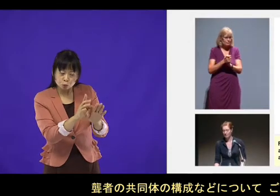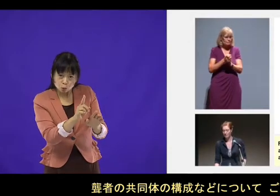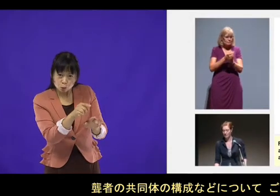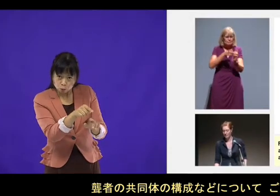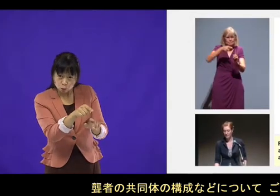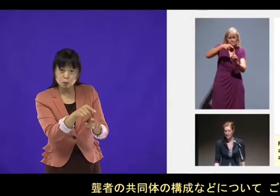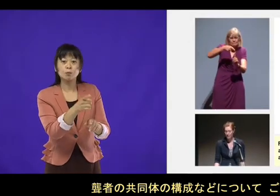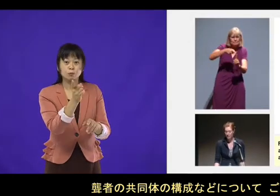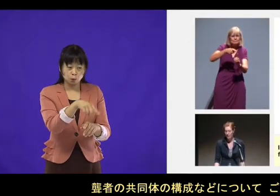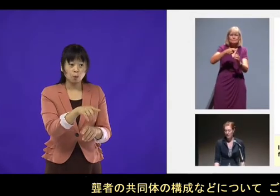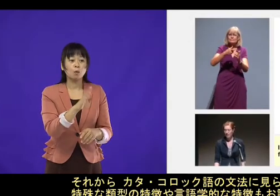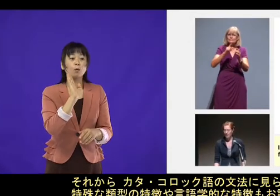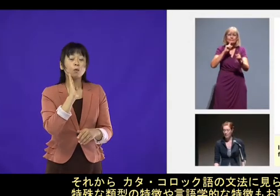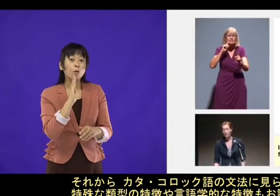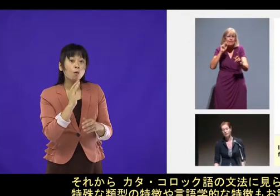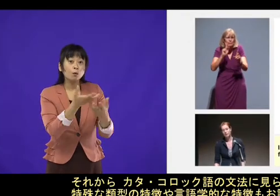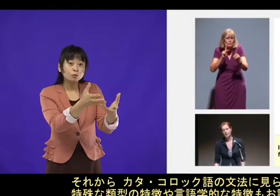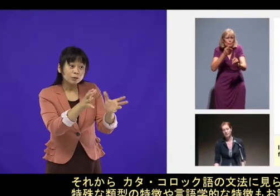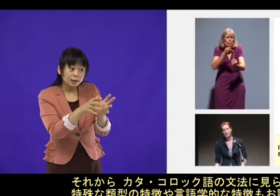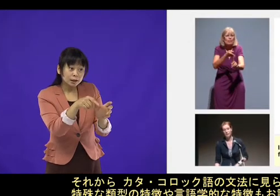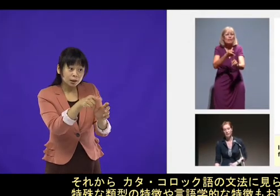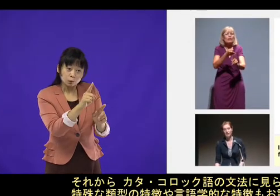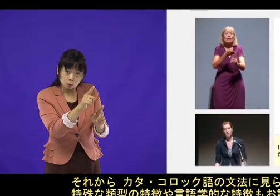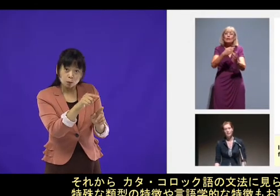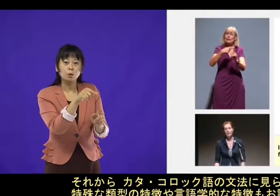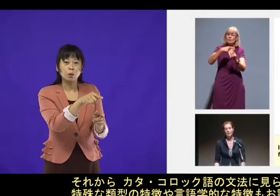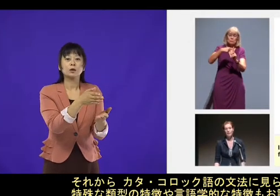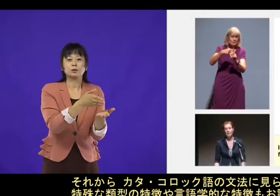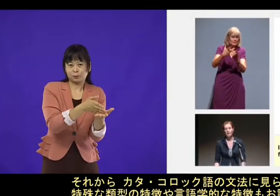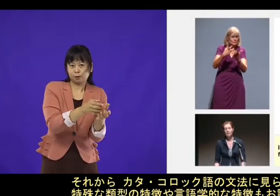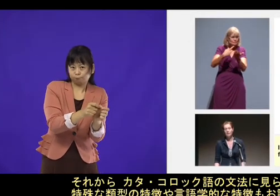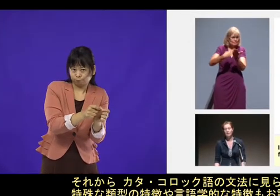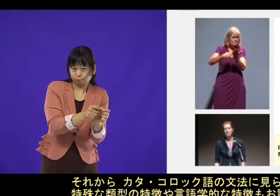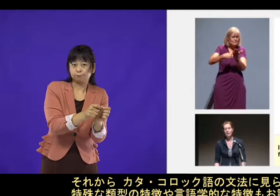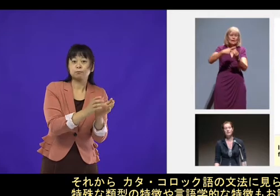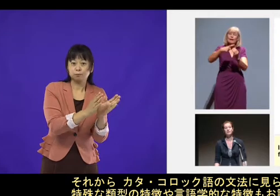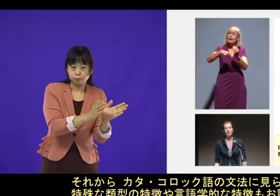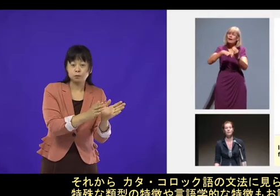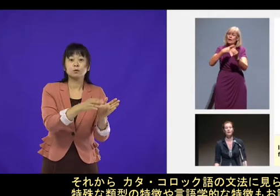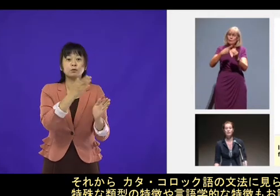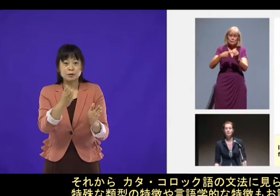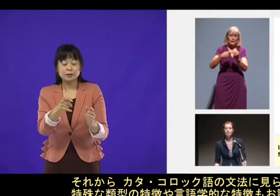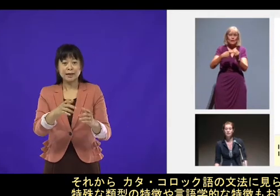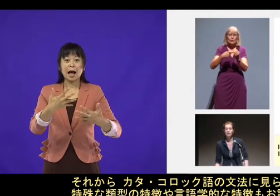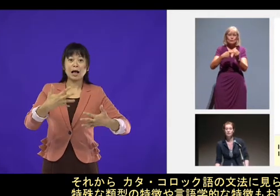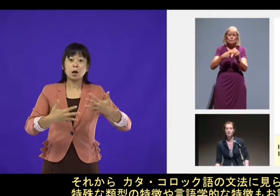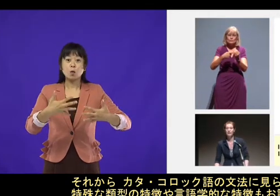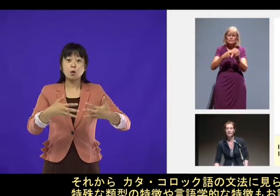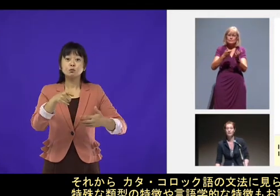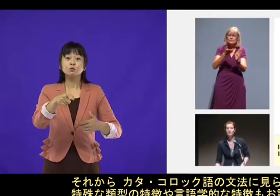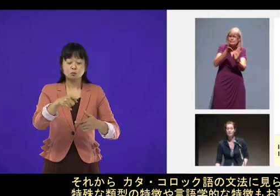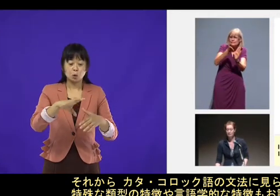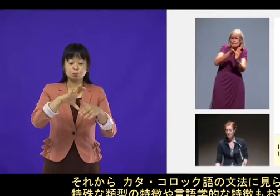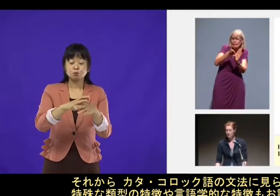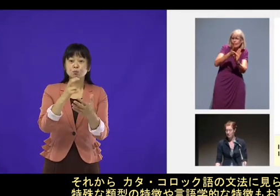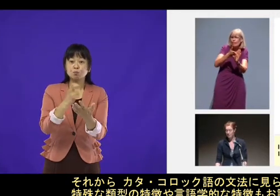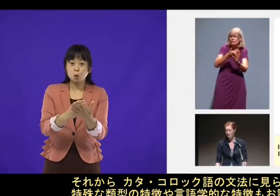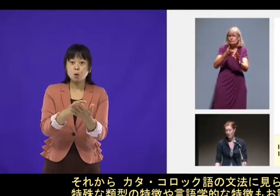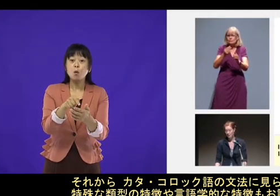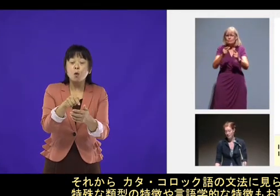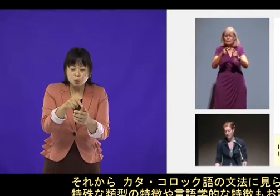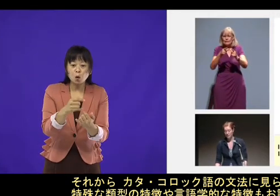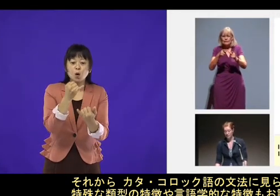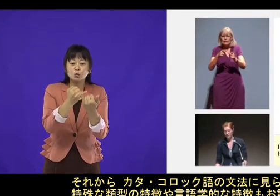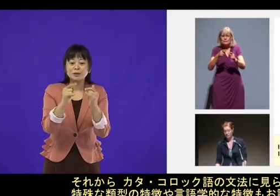the community of deaf people. I'm also going to talk a little bit about the special typological features, the linguistic features